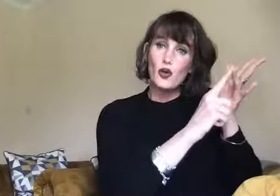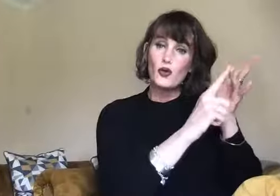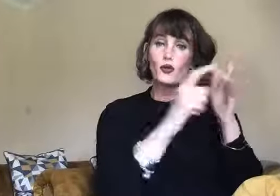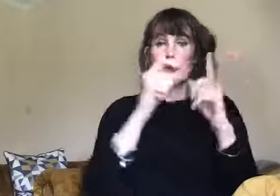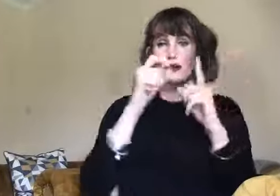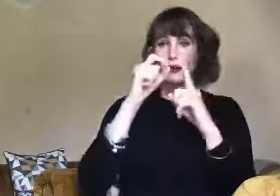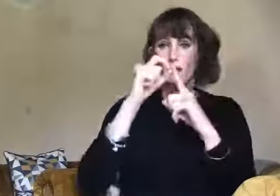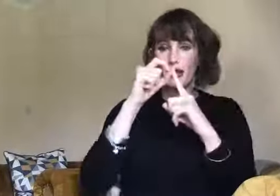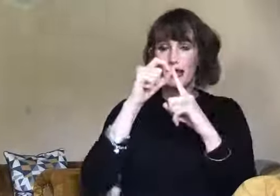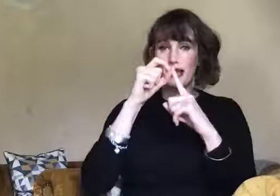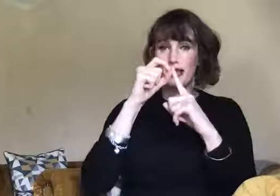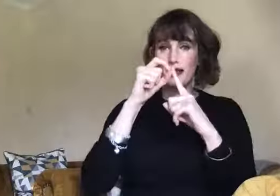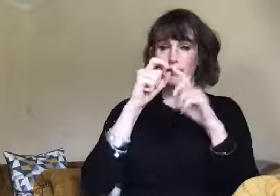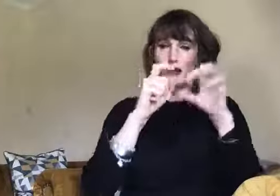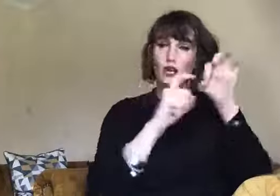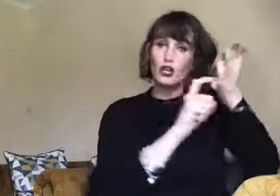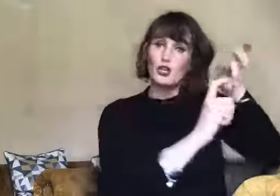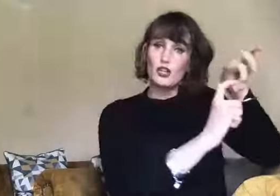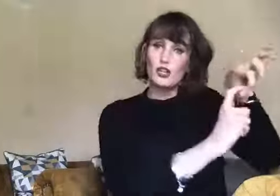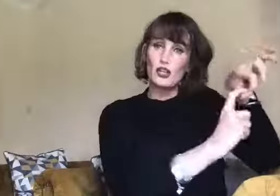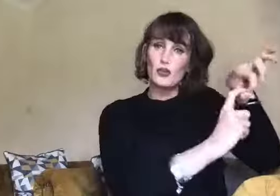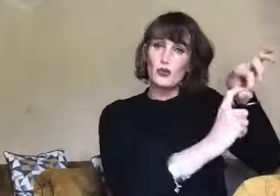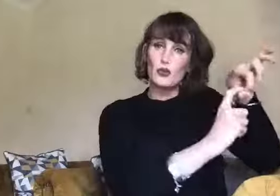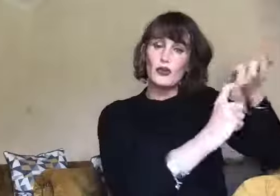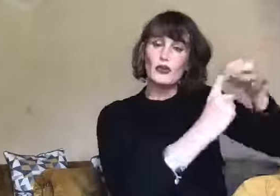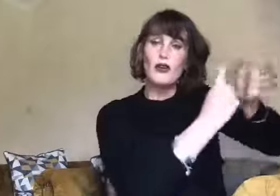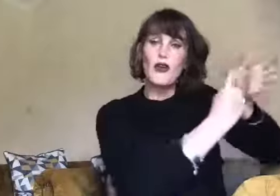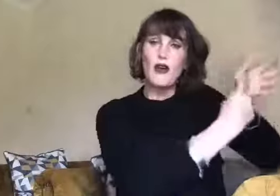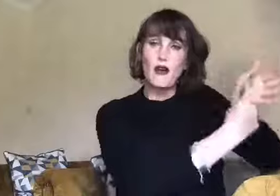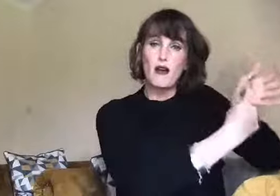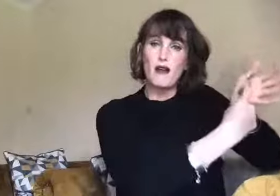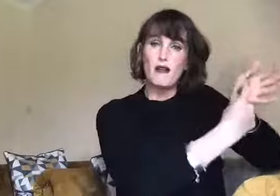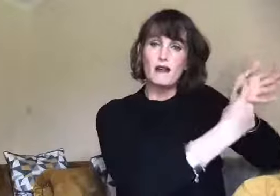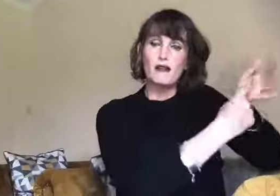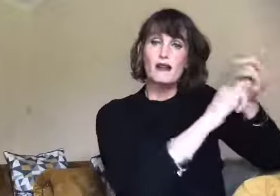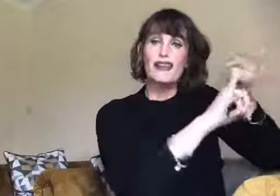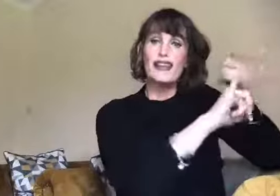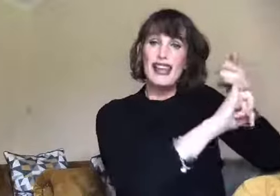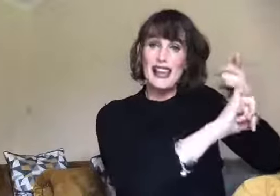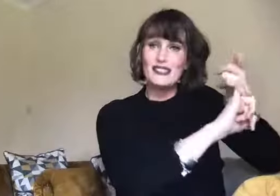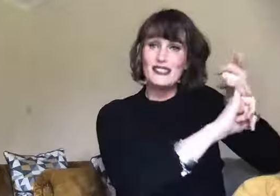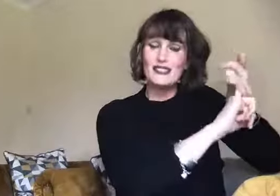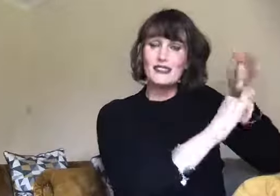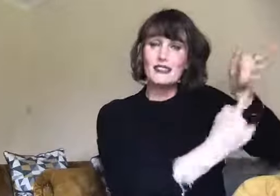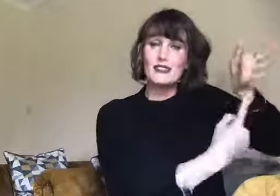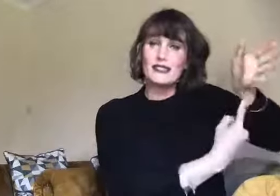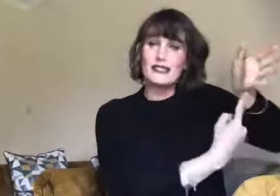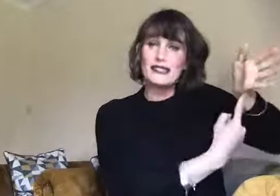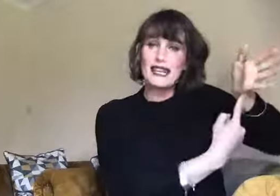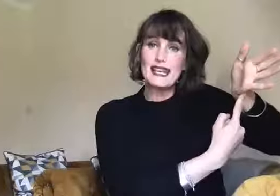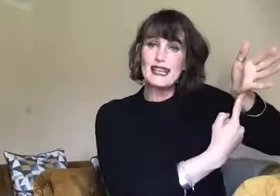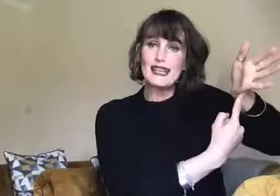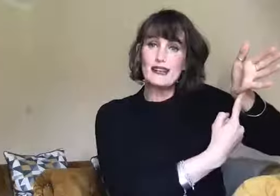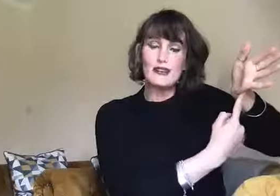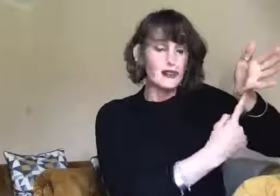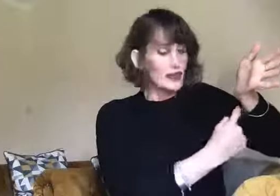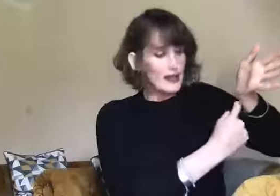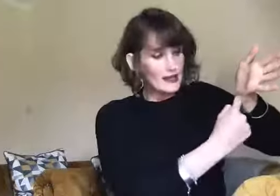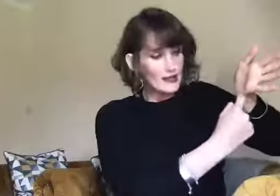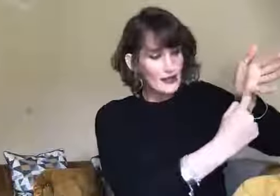O, P, Q, R, S, T. Again, see the